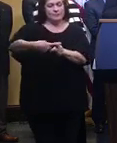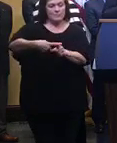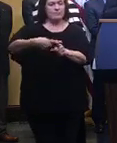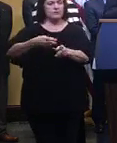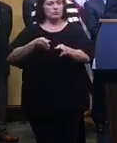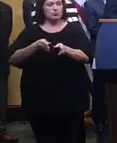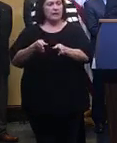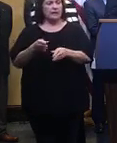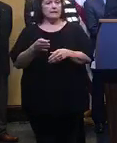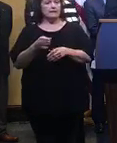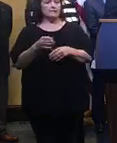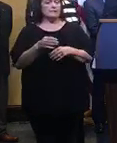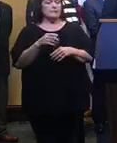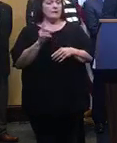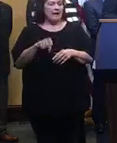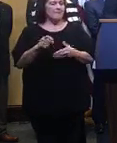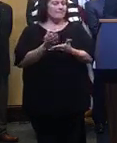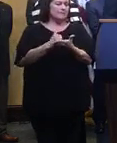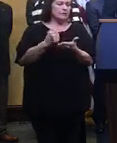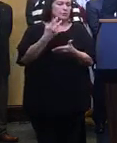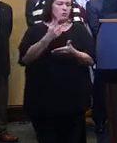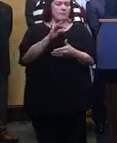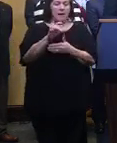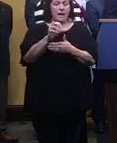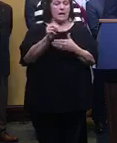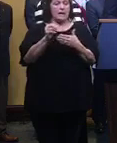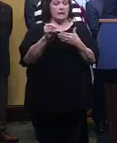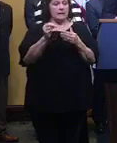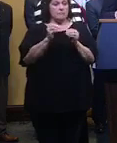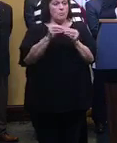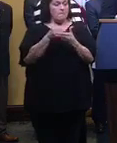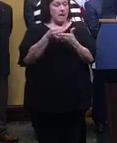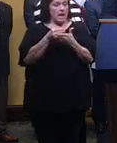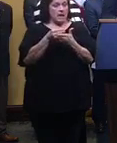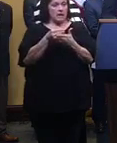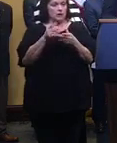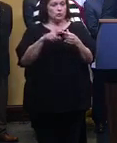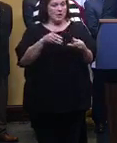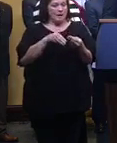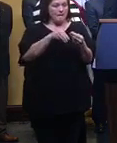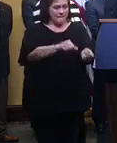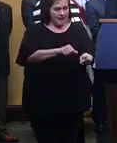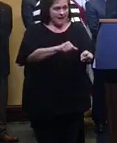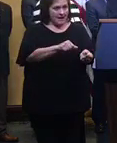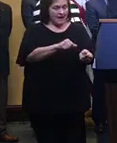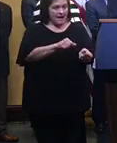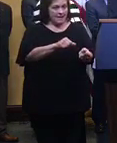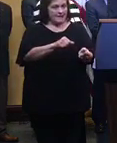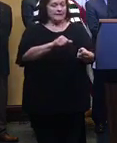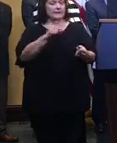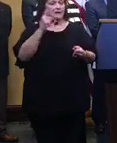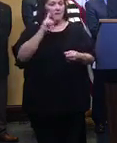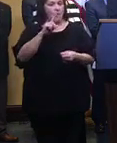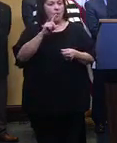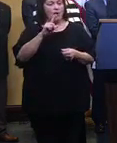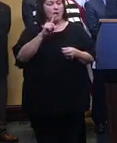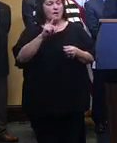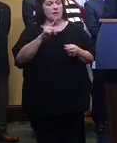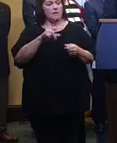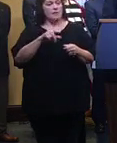that roughly $2 billion into the streets and into functioning really well. But subsidence is a big thing, and it's something that